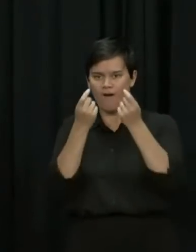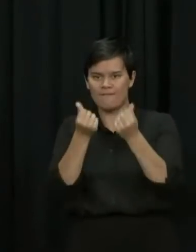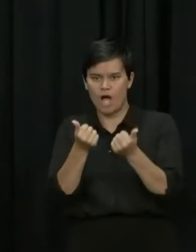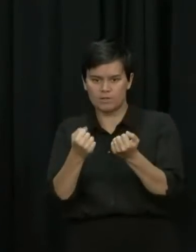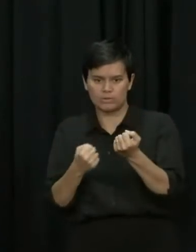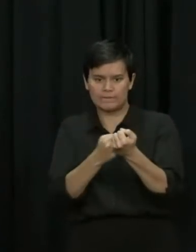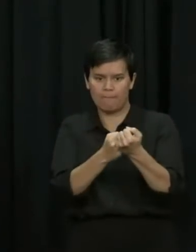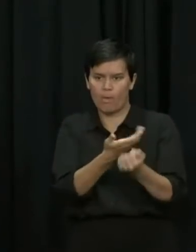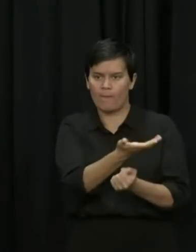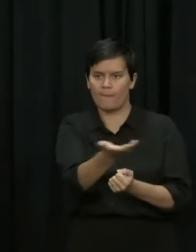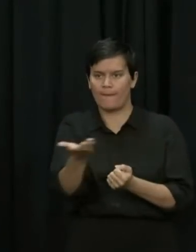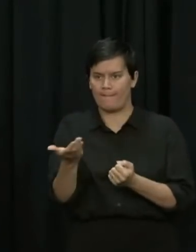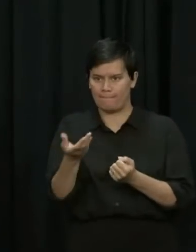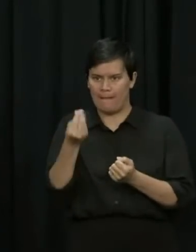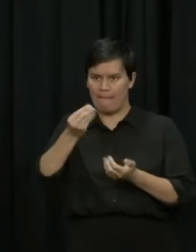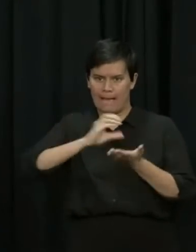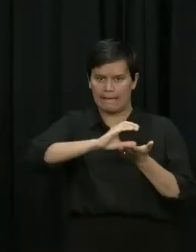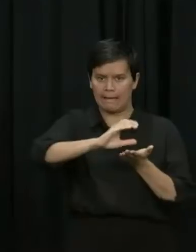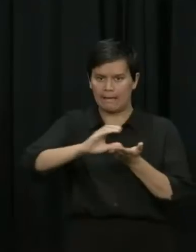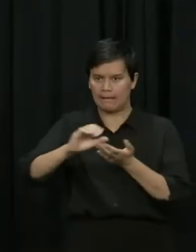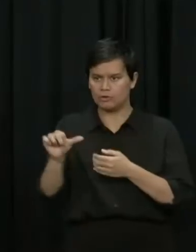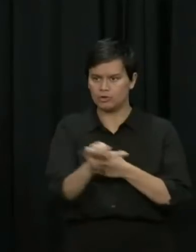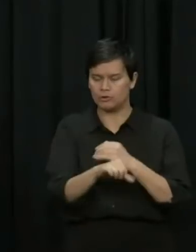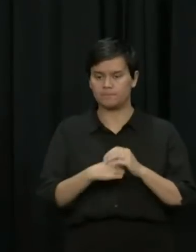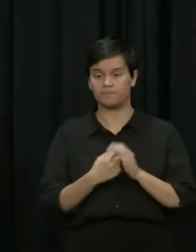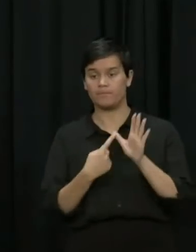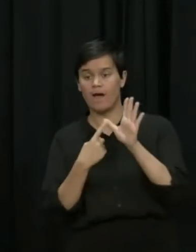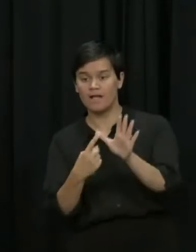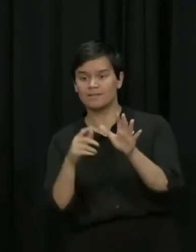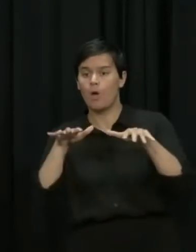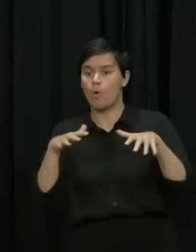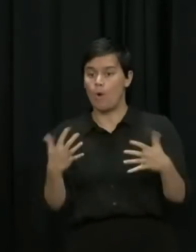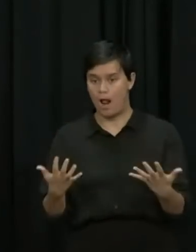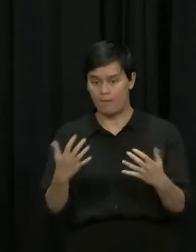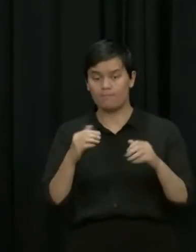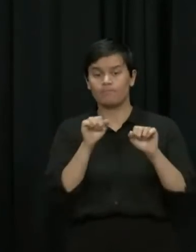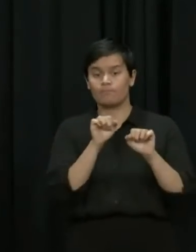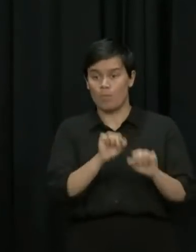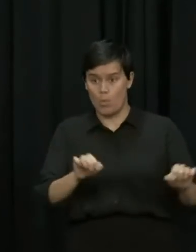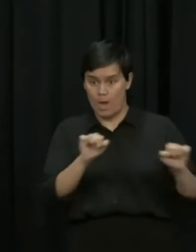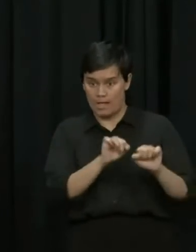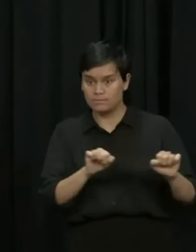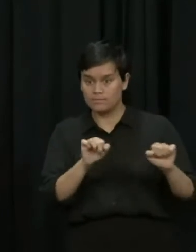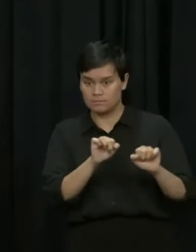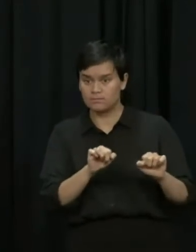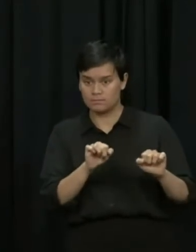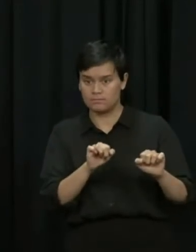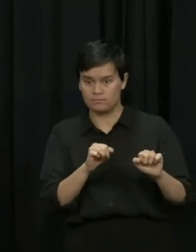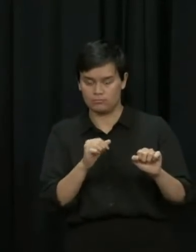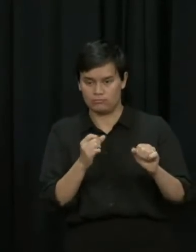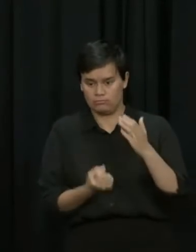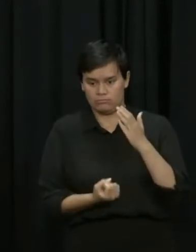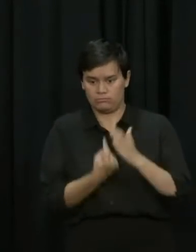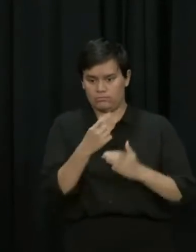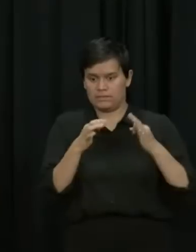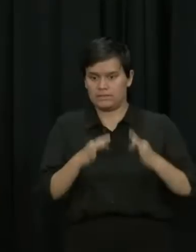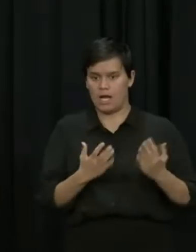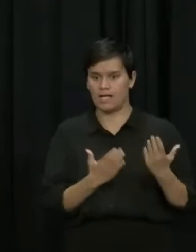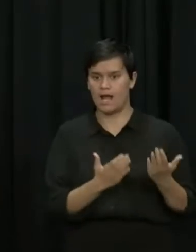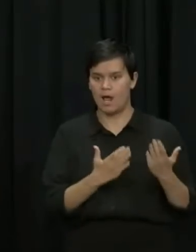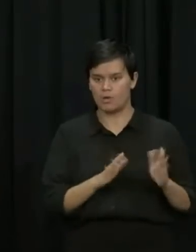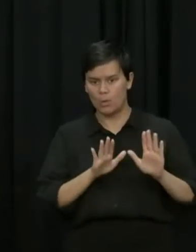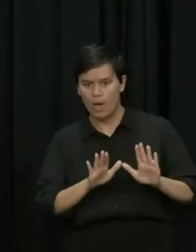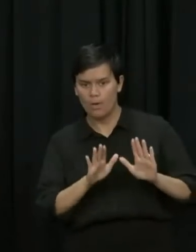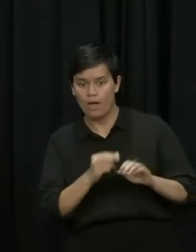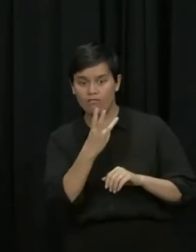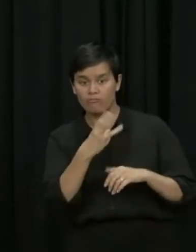look, that'll be something that we will be talking to directly as we move through and we get a sense of whether or not we will be staying or